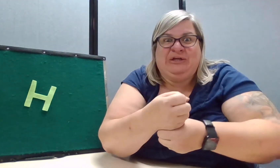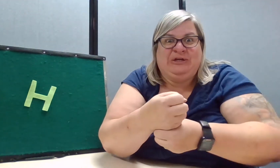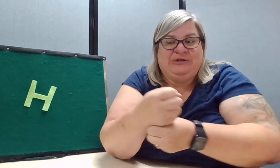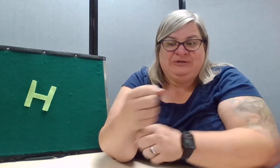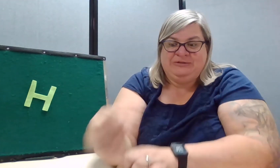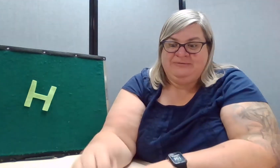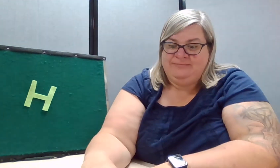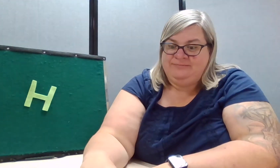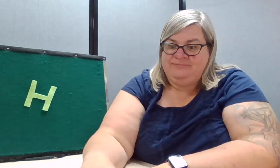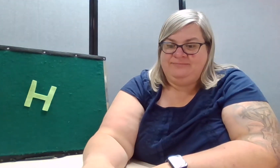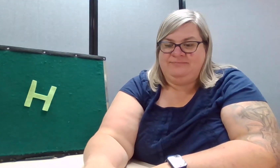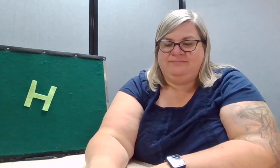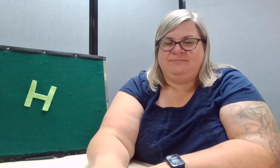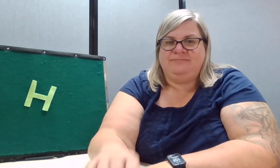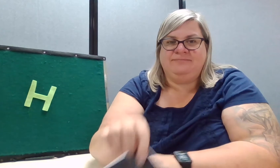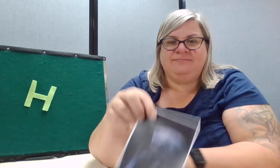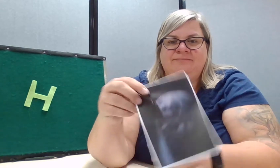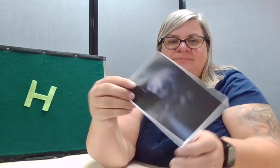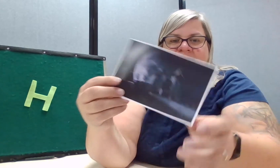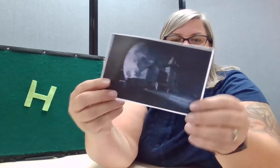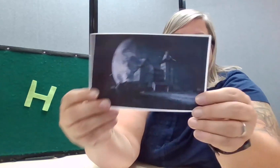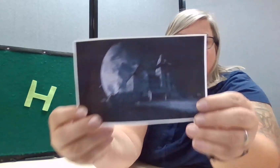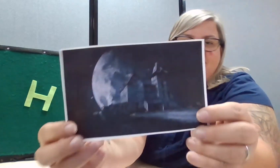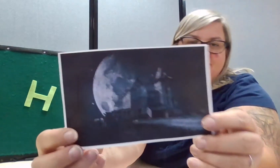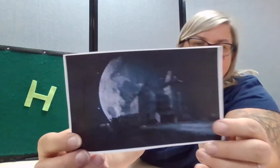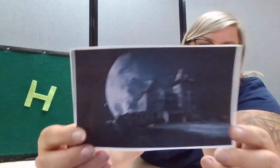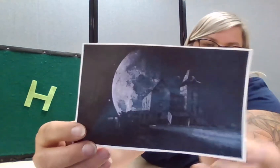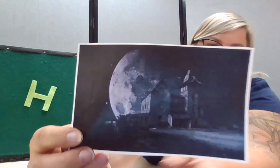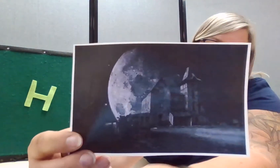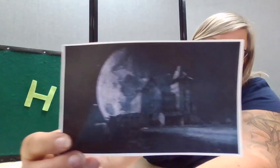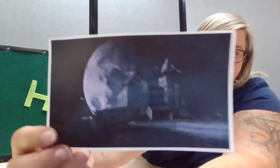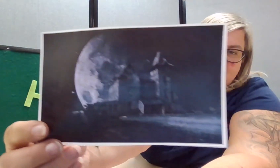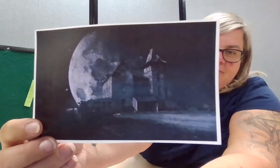for many years, it could be